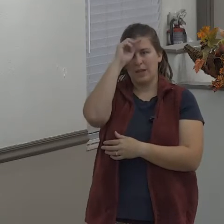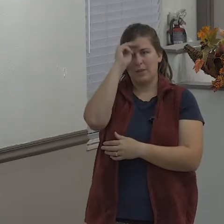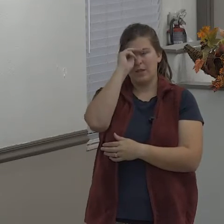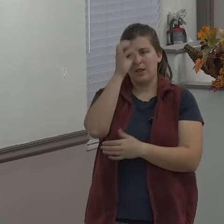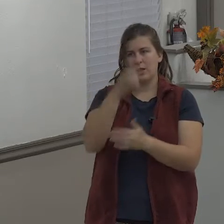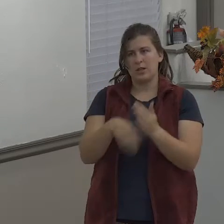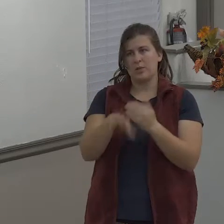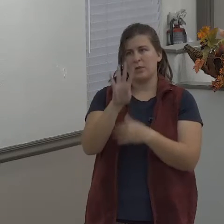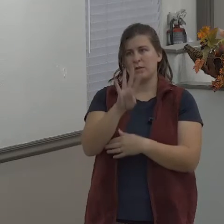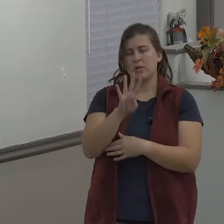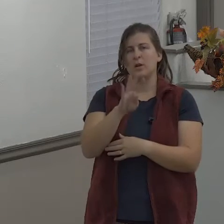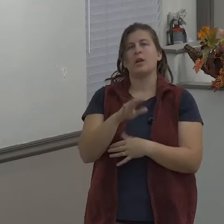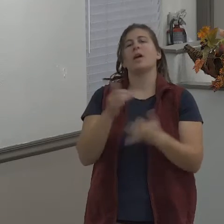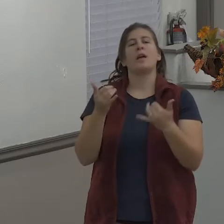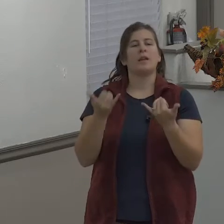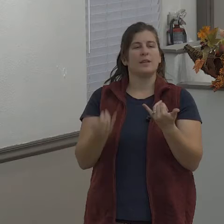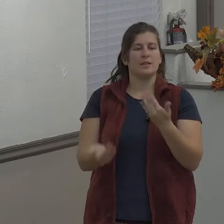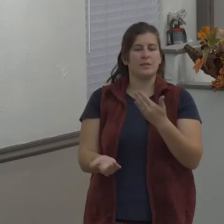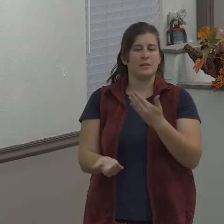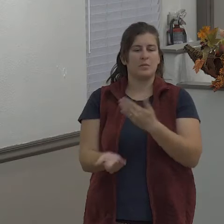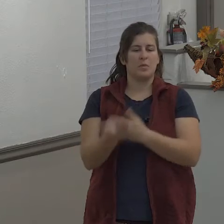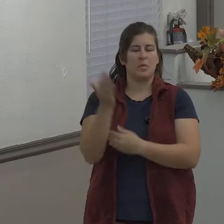And the message